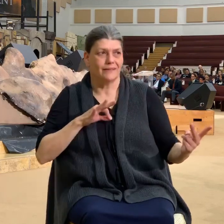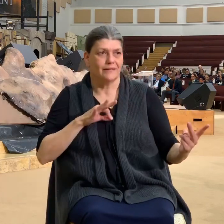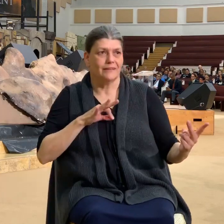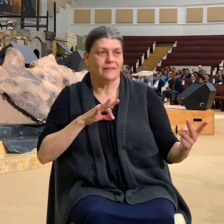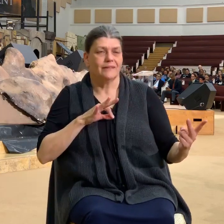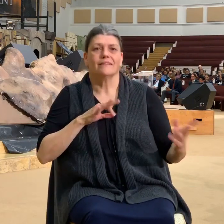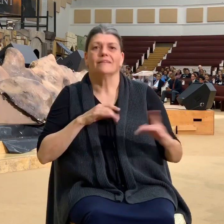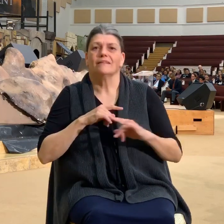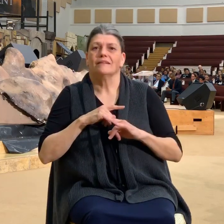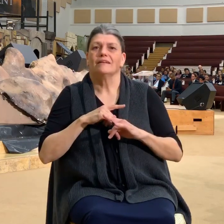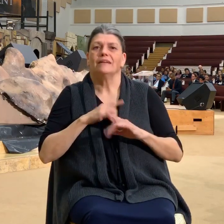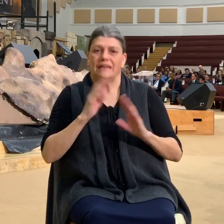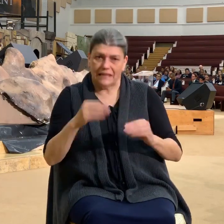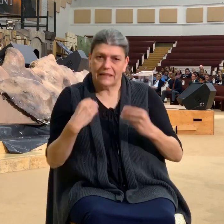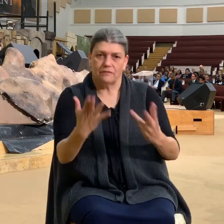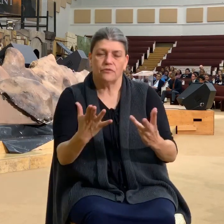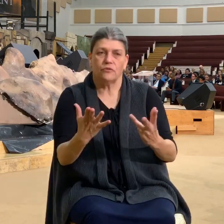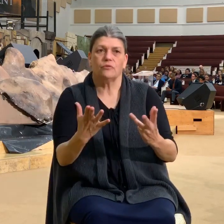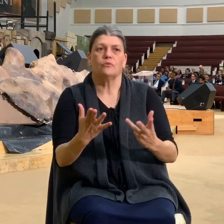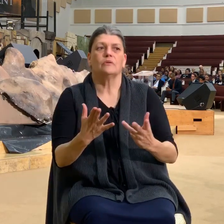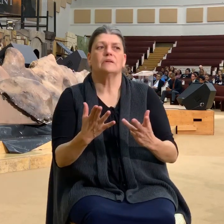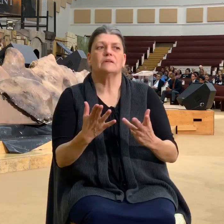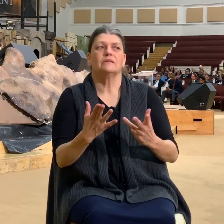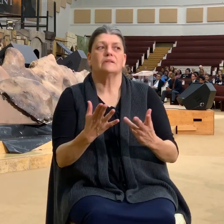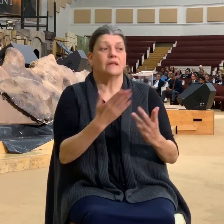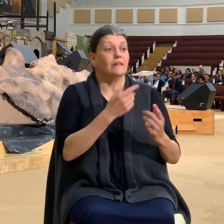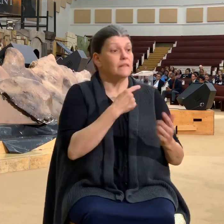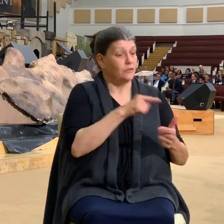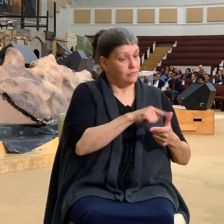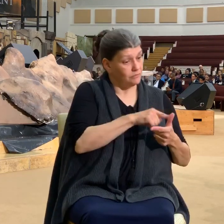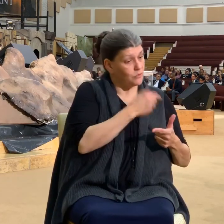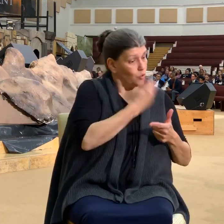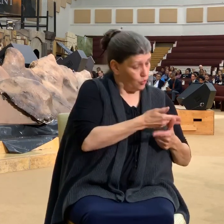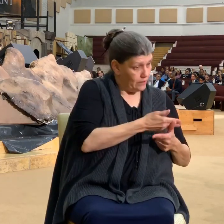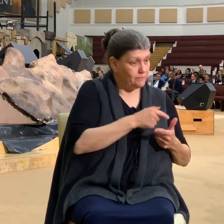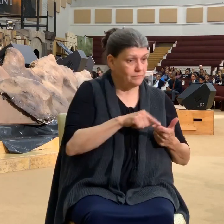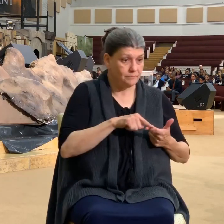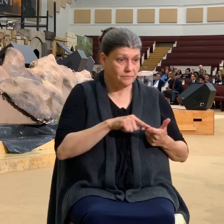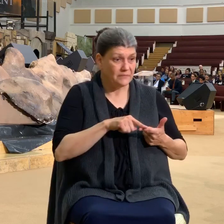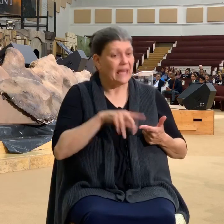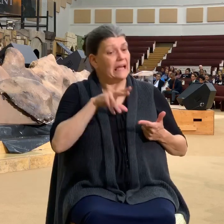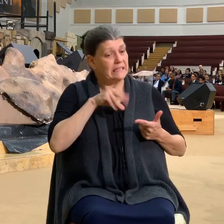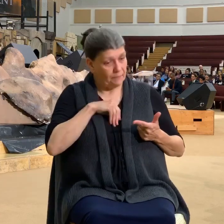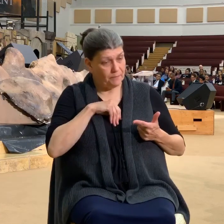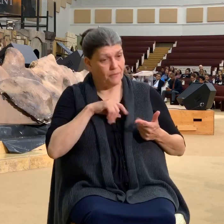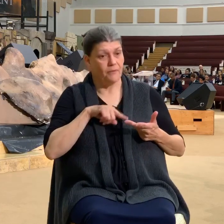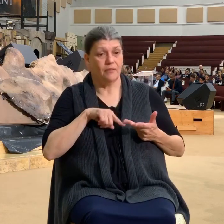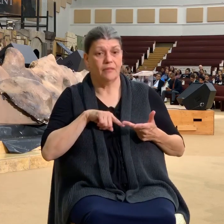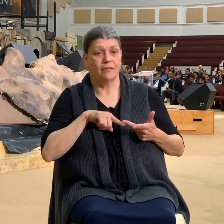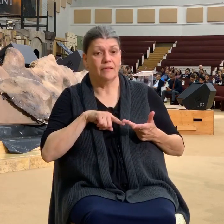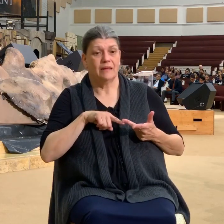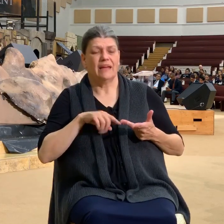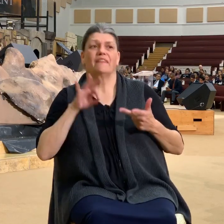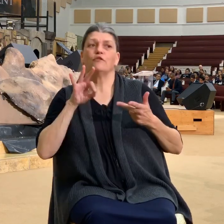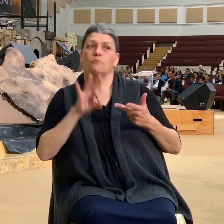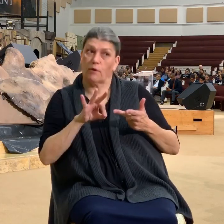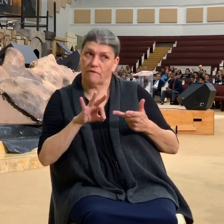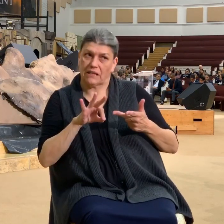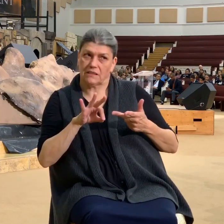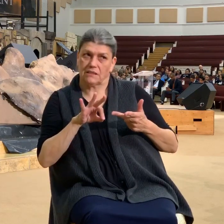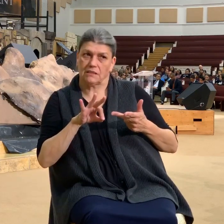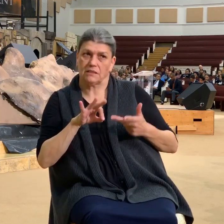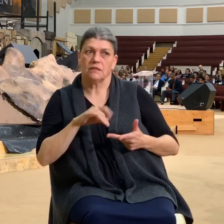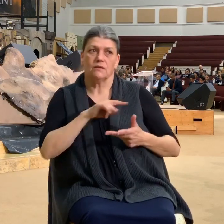you distinctions. There's good, there's acceptable, and then there's